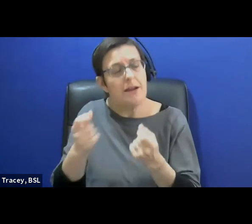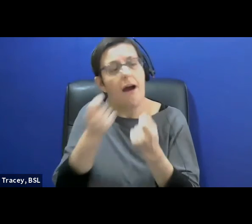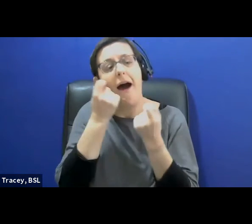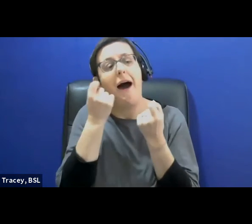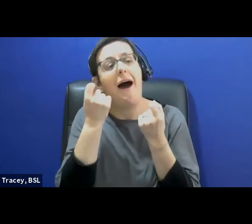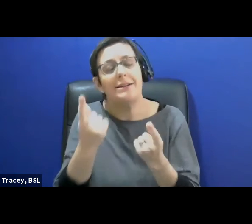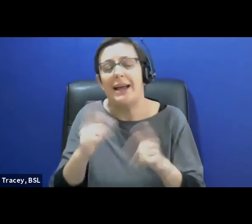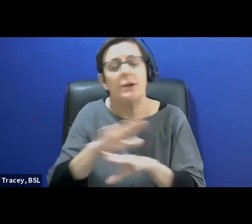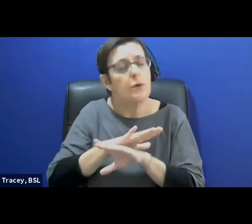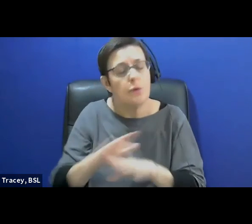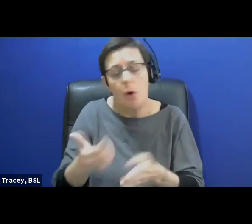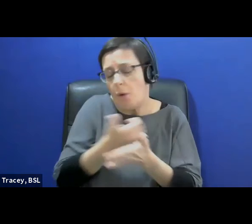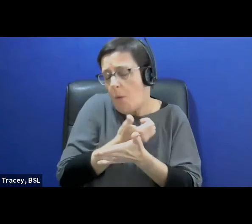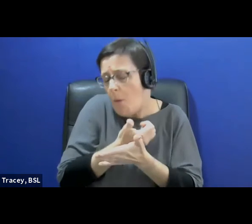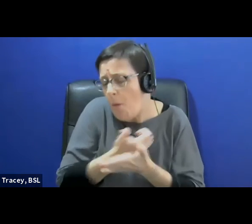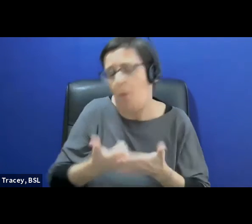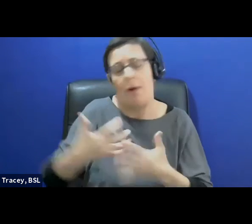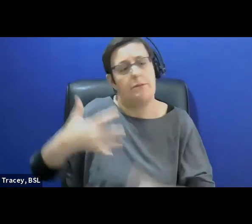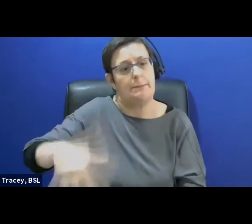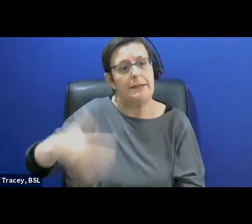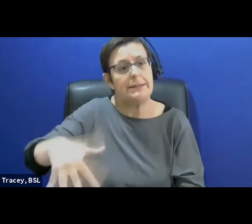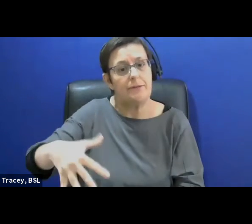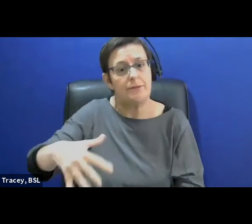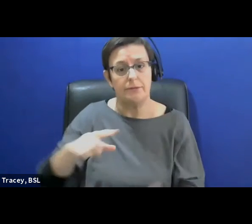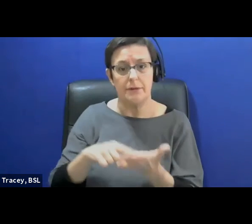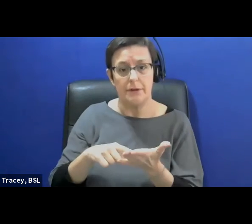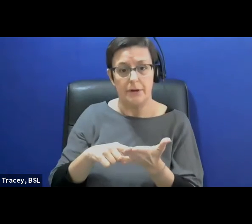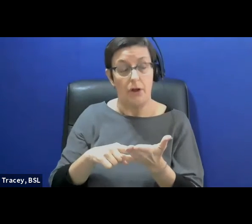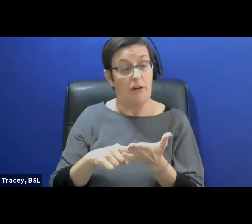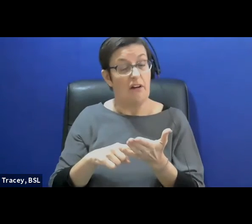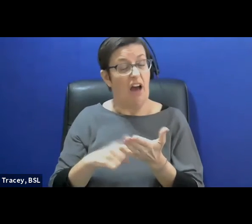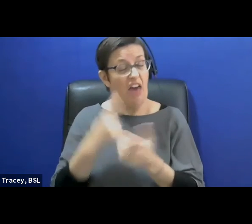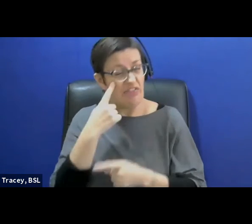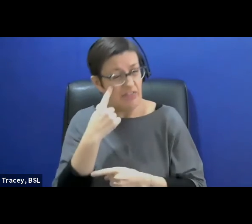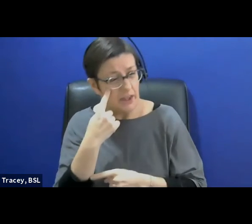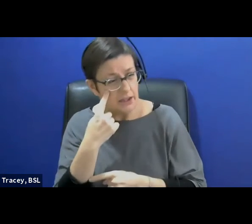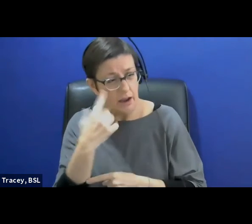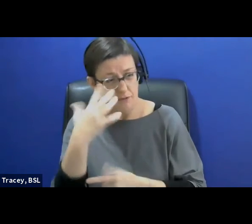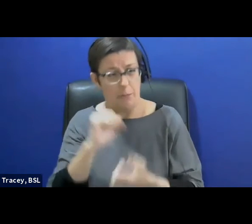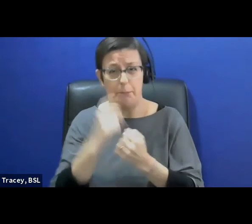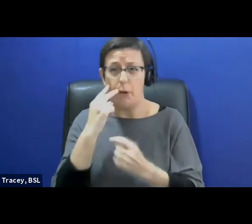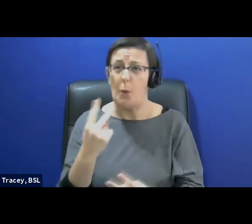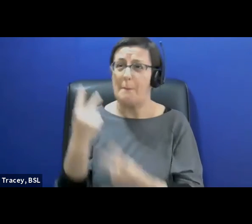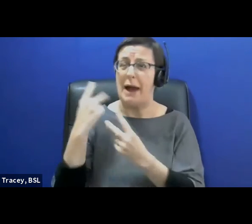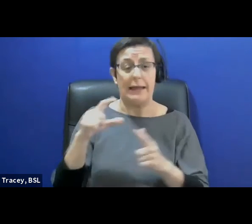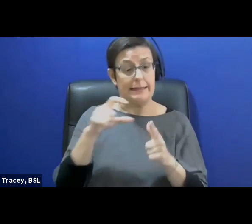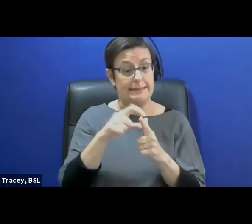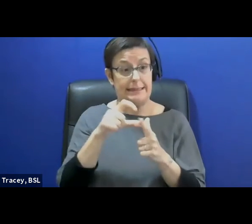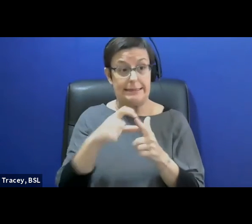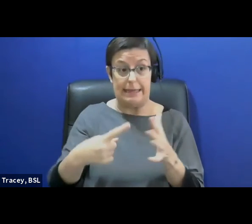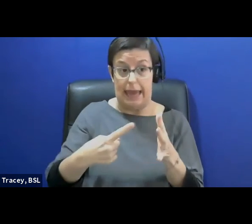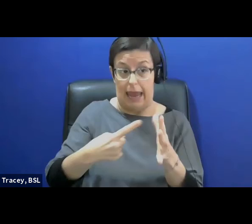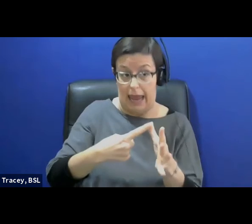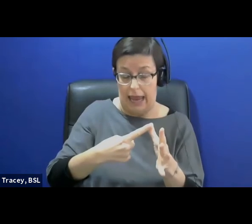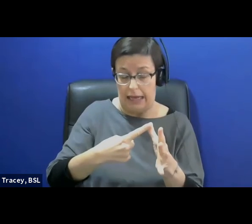a view, and certainly when the DDA rules first came in the UK and in